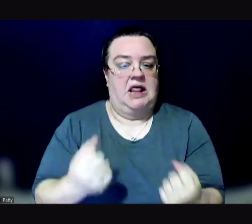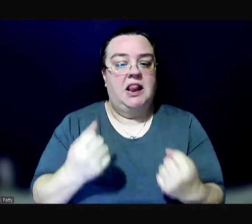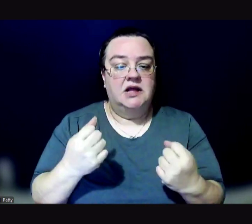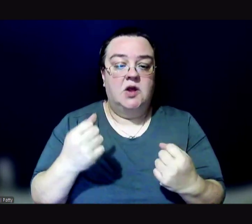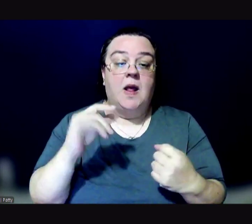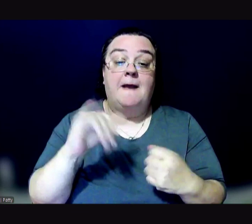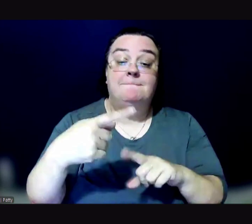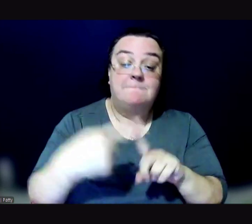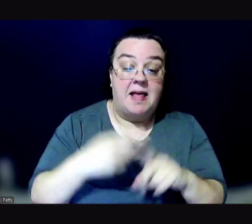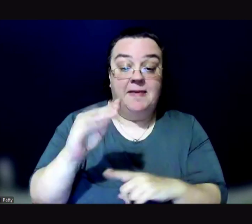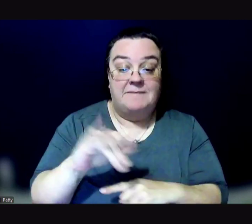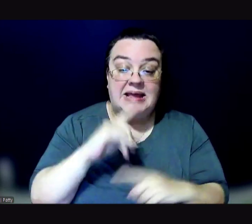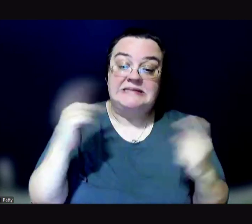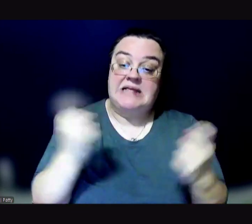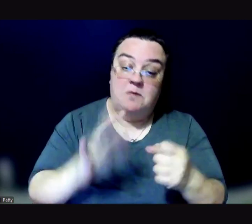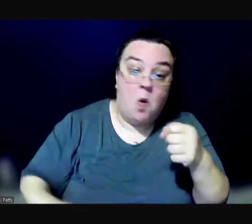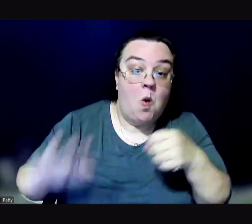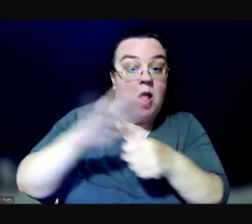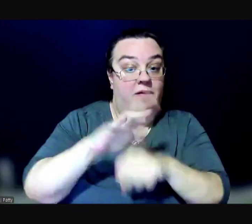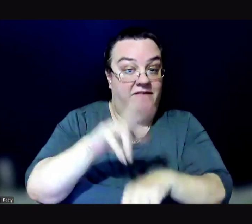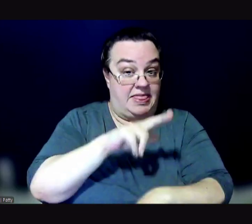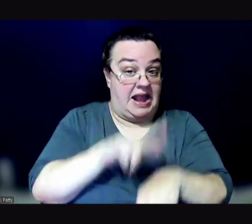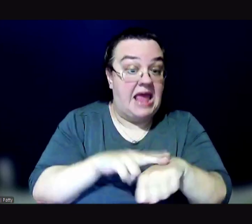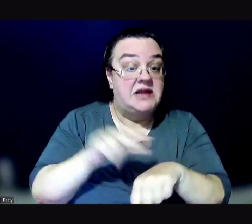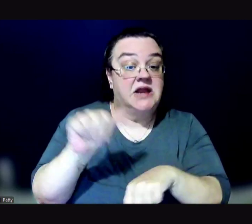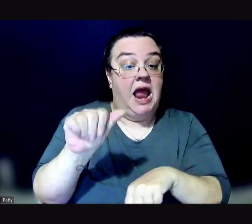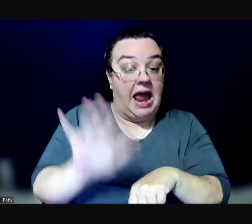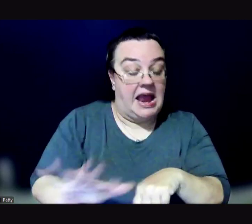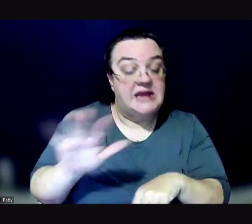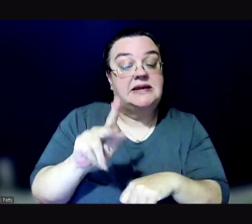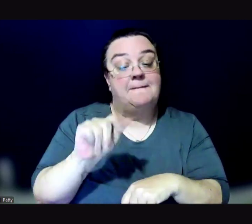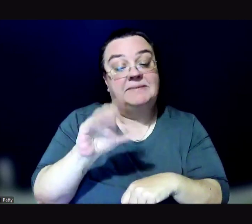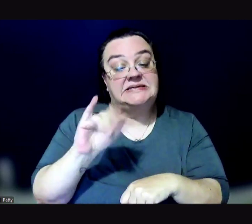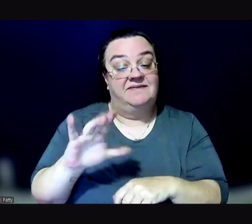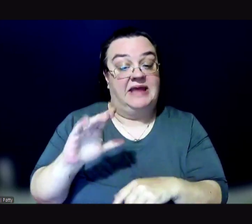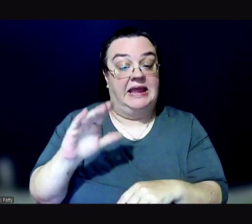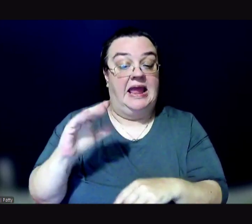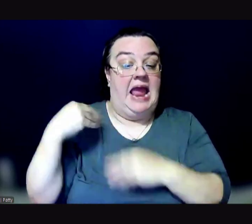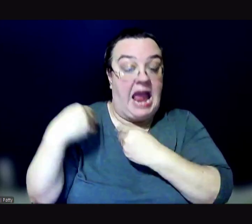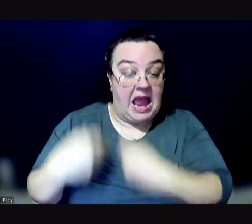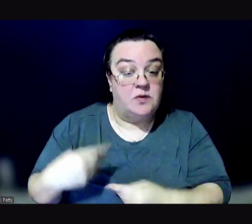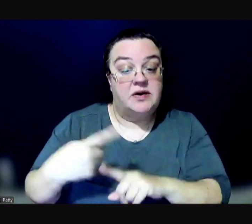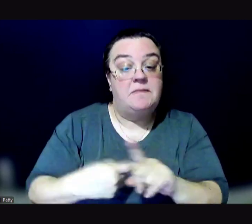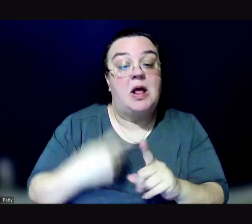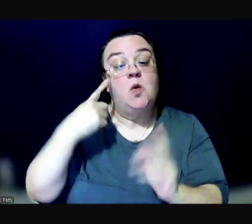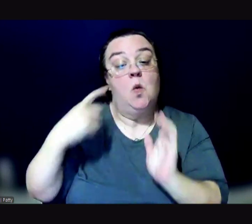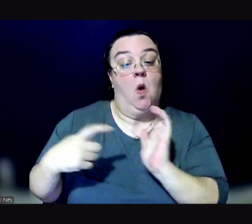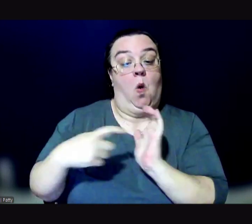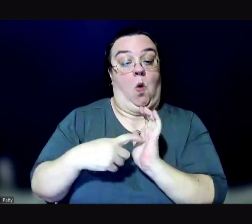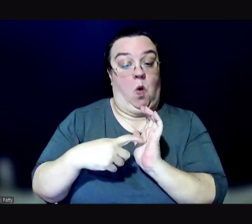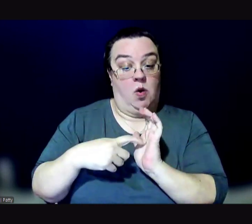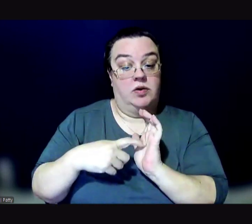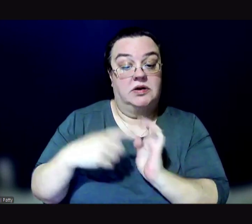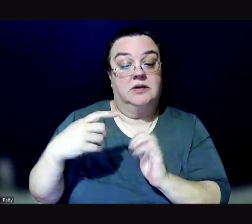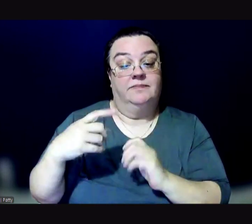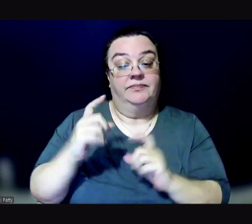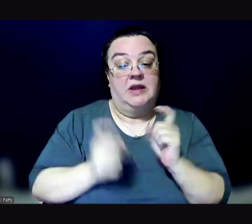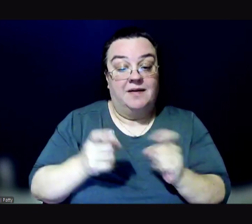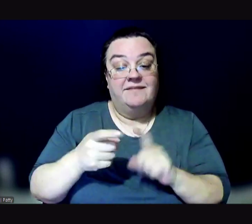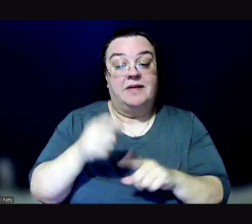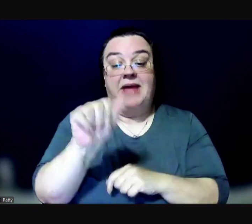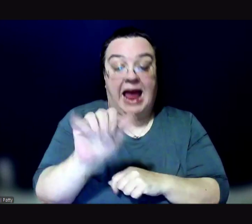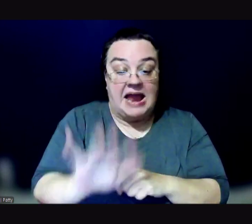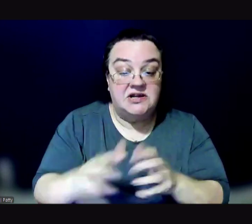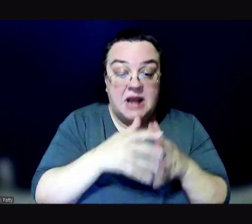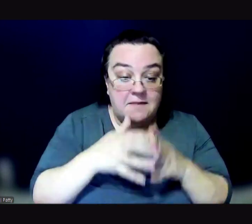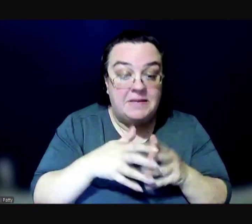Asian Pacific American Heritage Month to recognize the contributions and influence of Asian Americans, Native Hawaiians, Desi